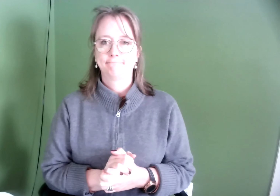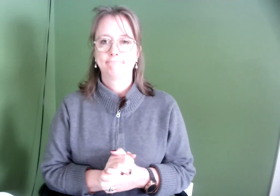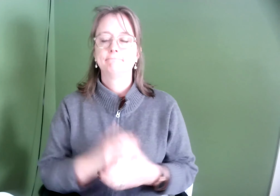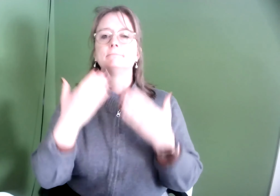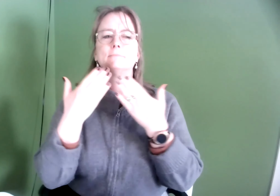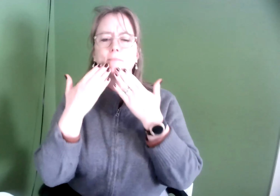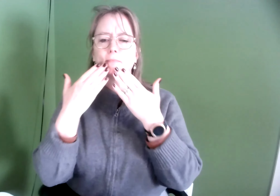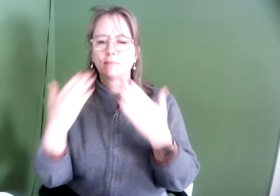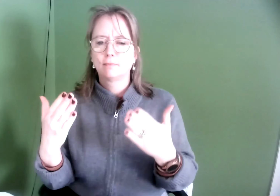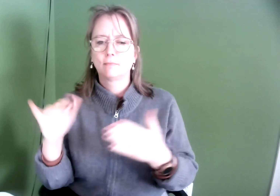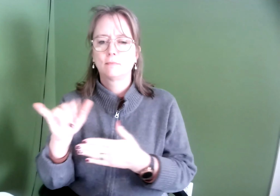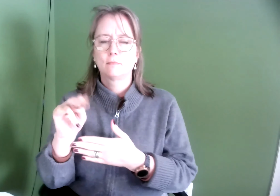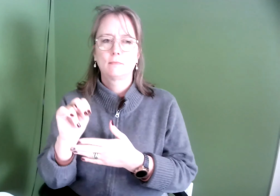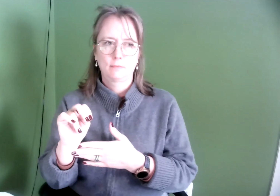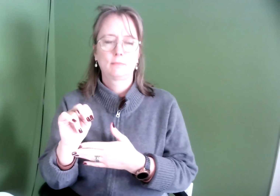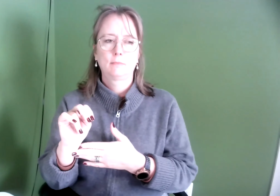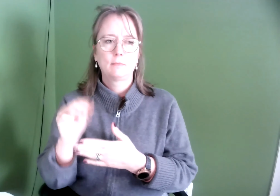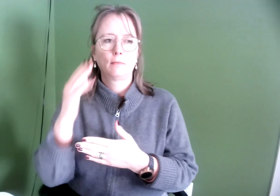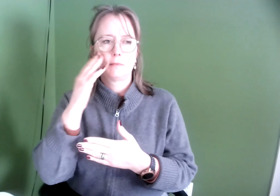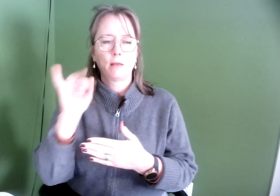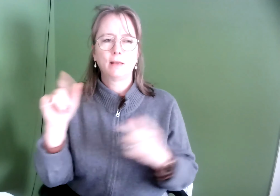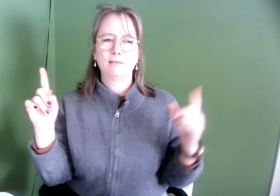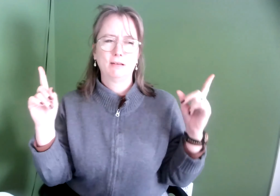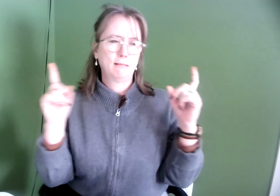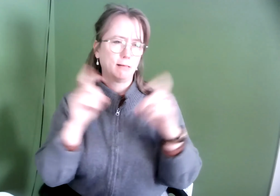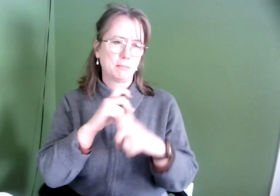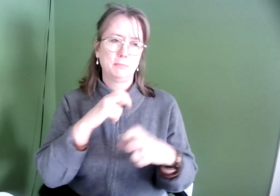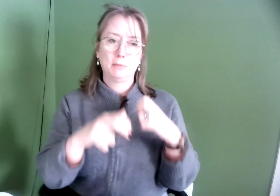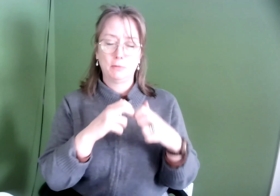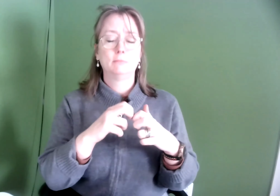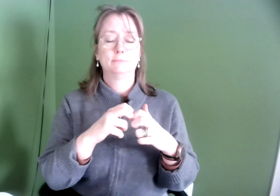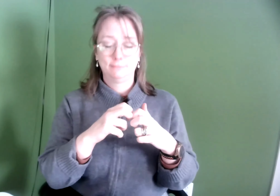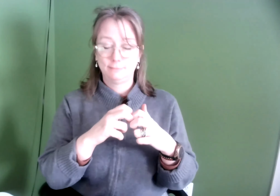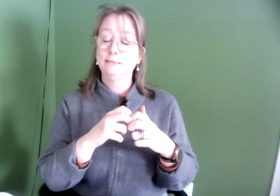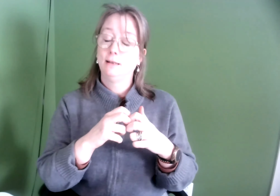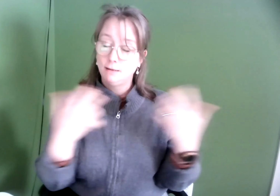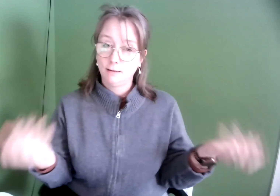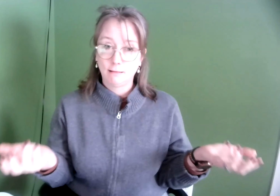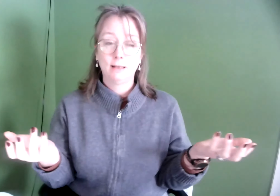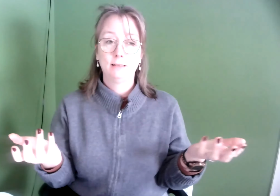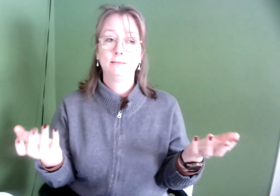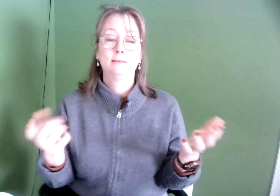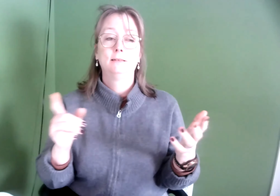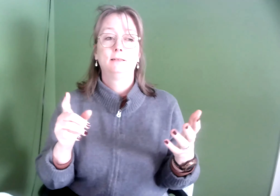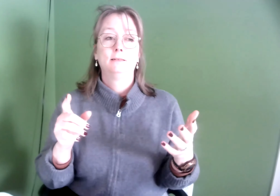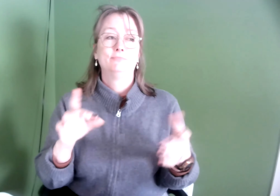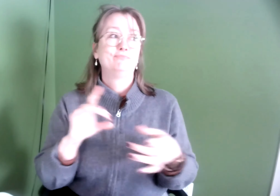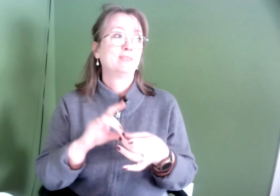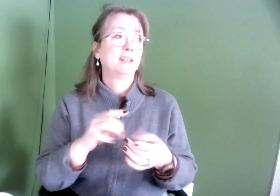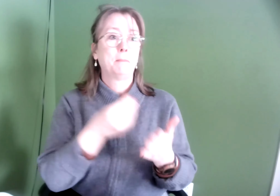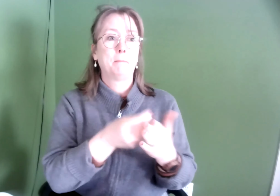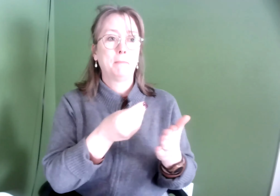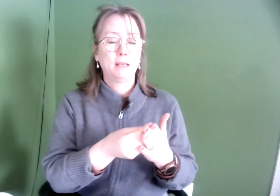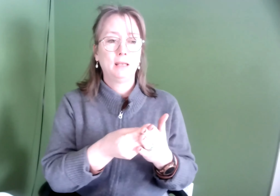Thank you, Jen. And I know that's a complicated problem. That it's about money, it's about